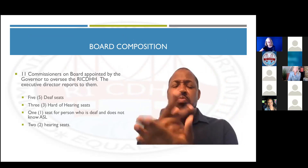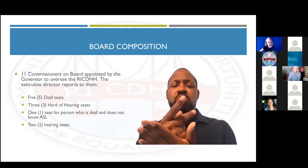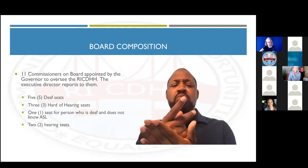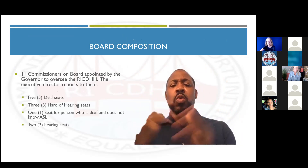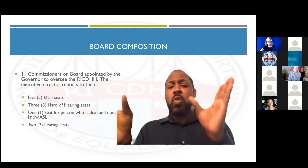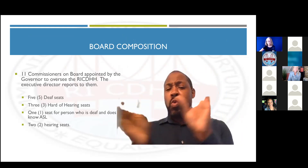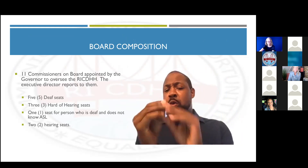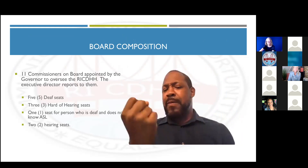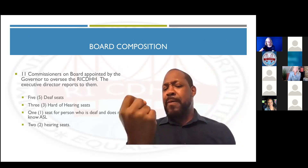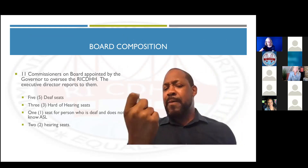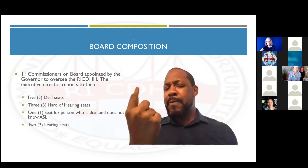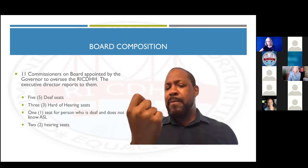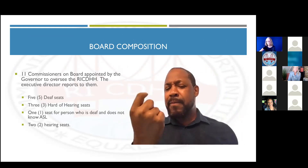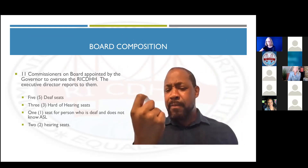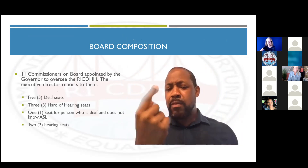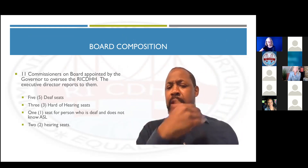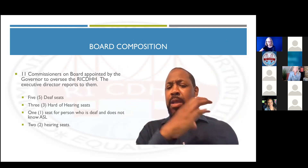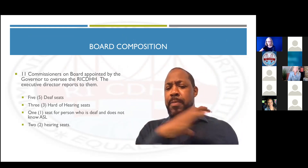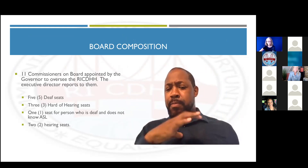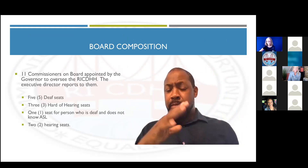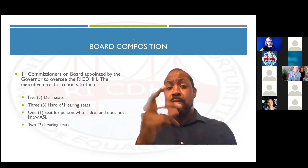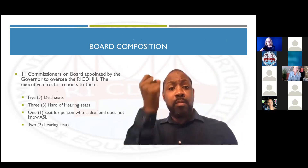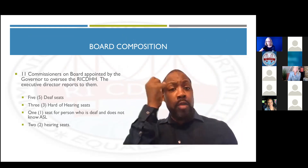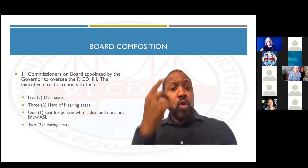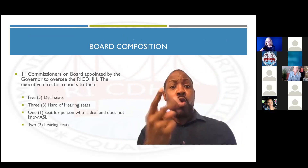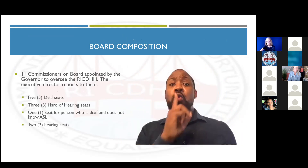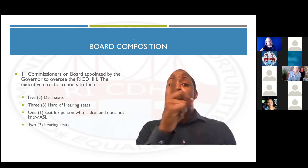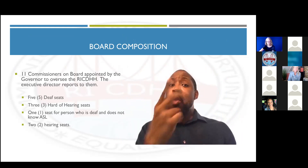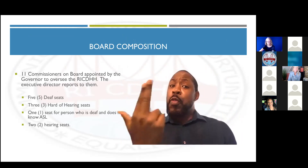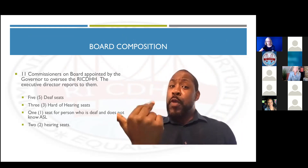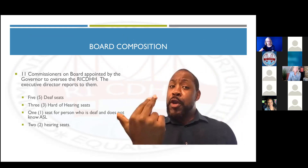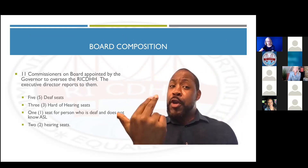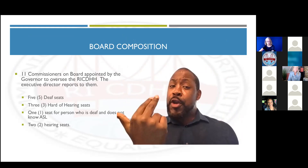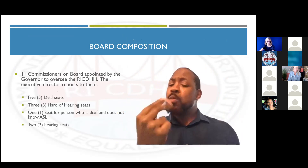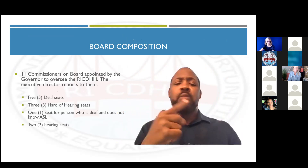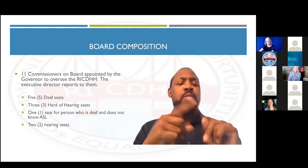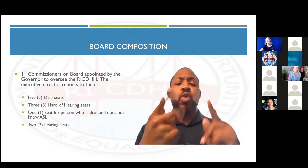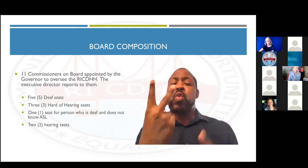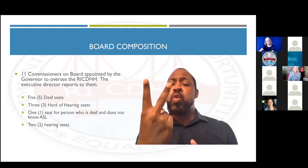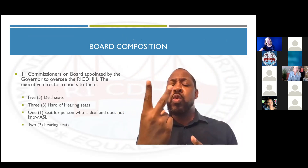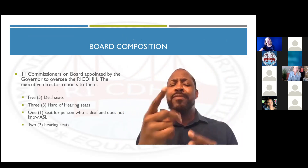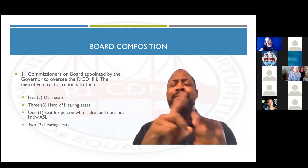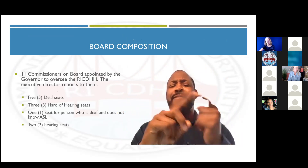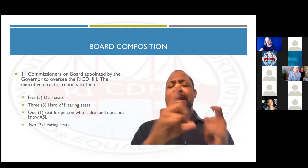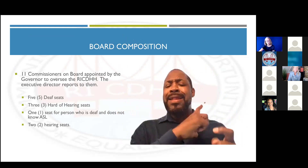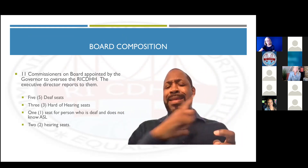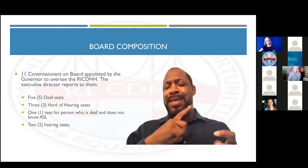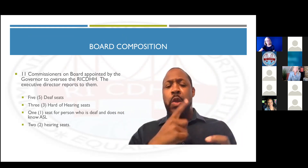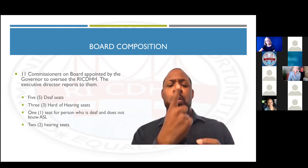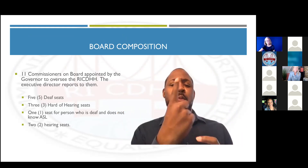individuals to the governor. And we have 11 seats. Actually, there are 13 seats, but 2 of